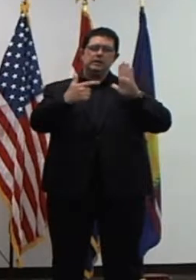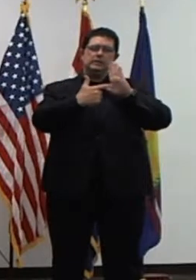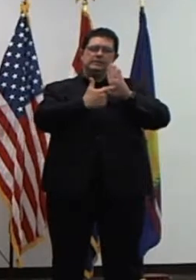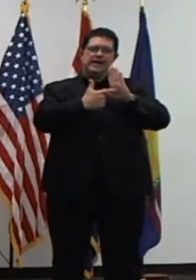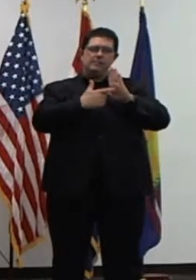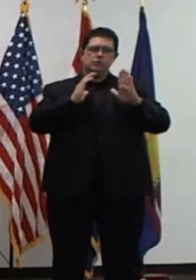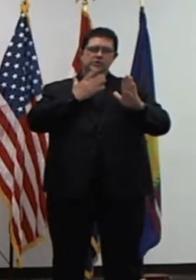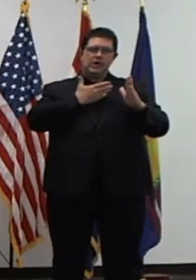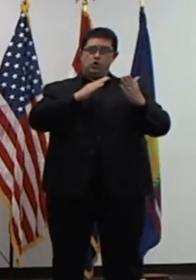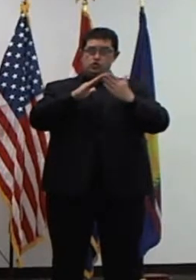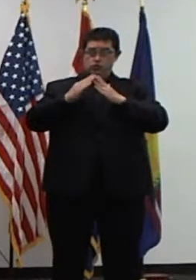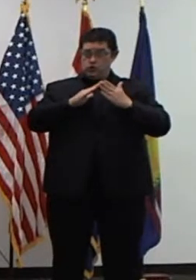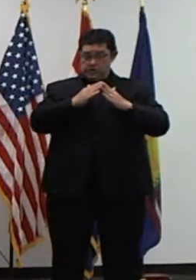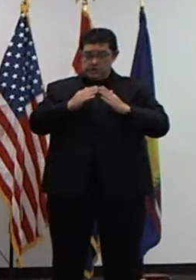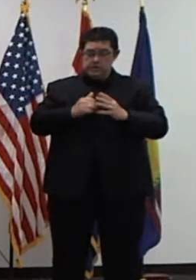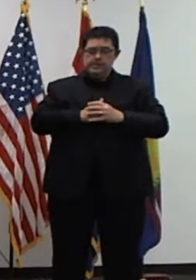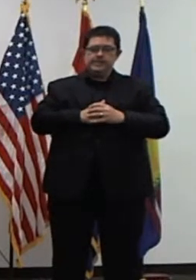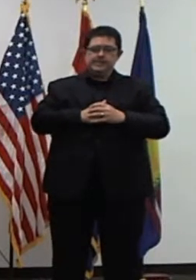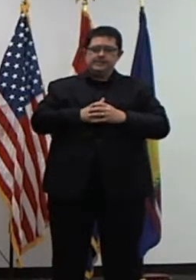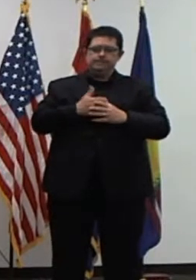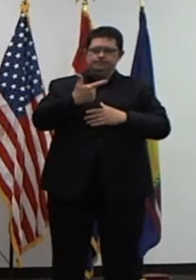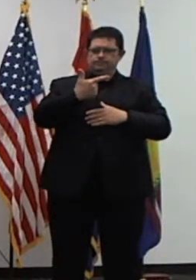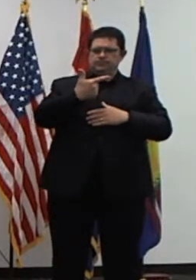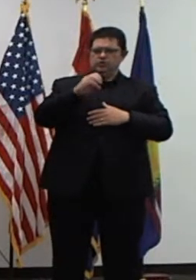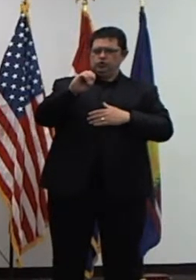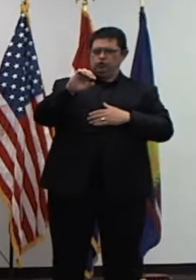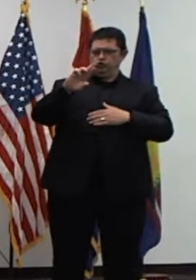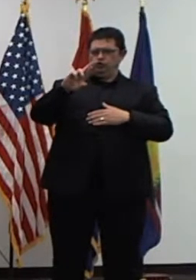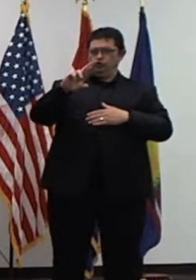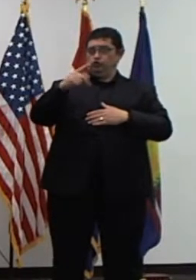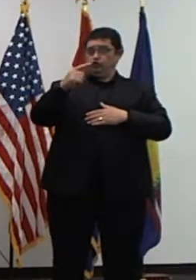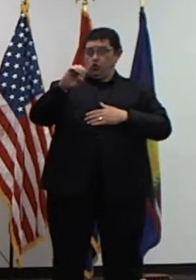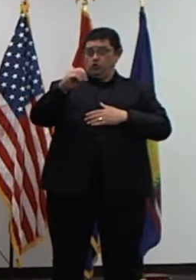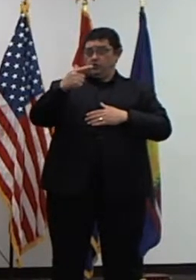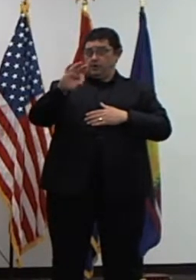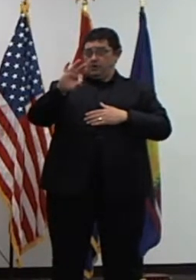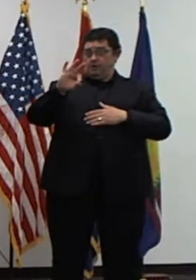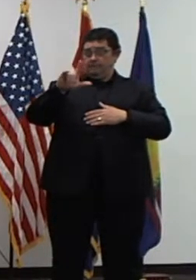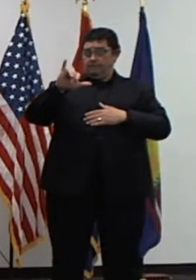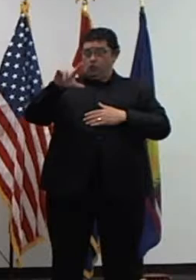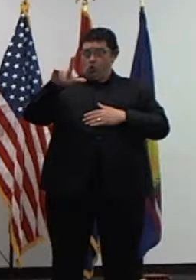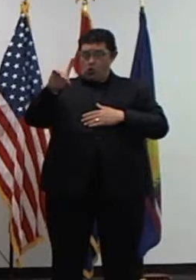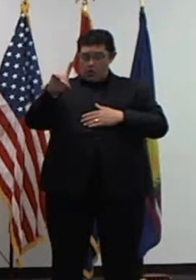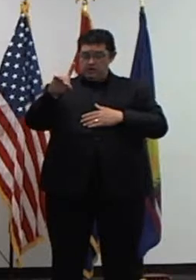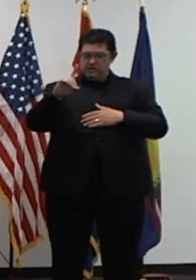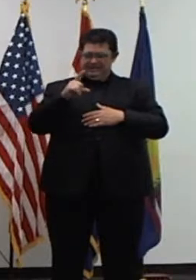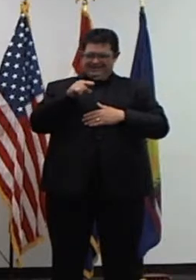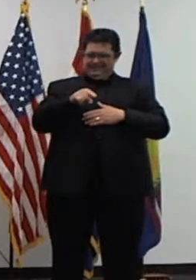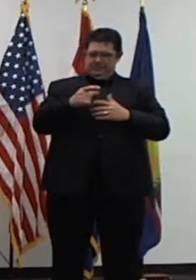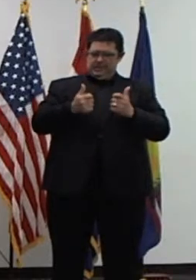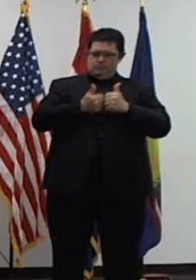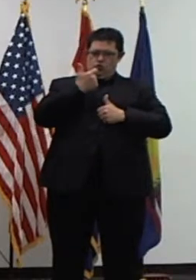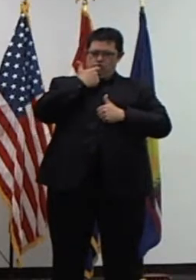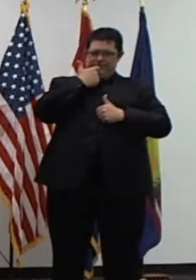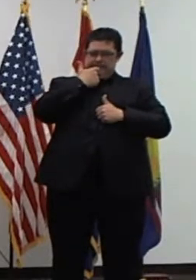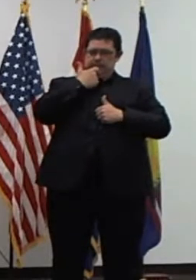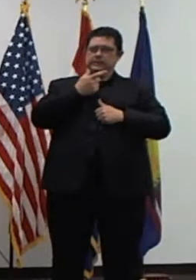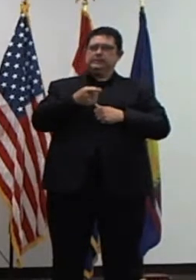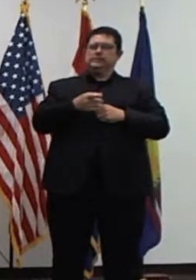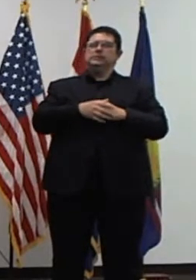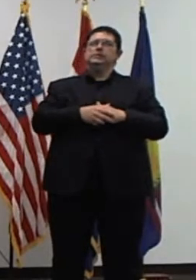our community. George Floyd has been the most recent, the most